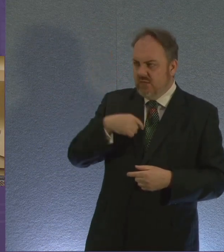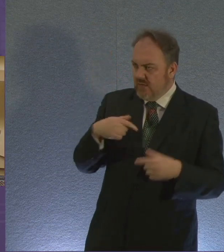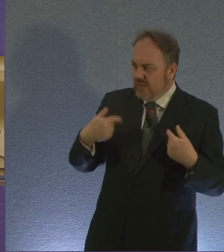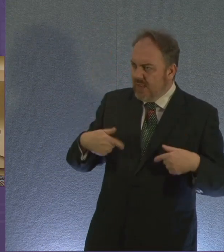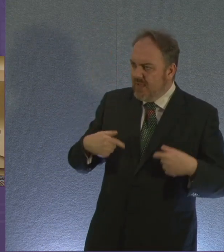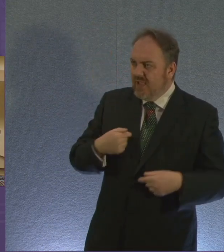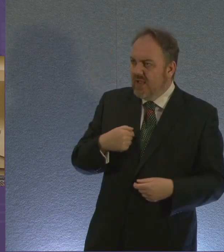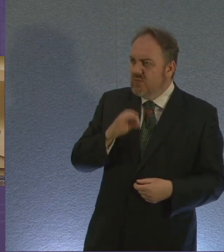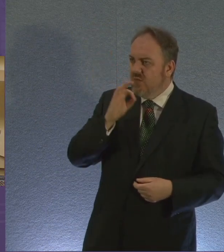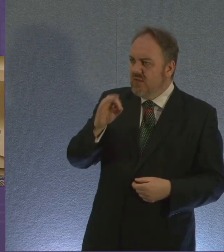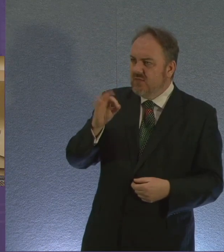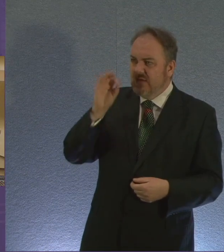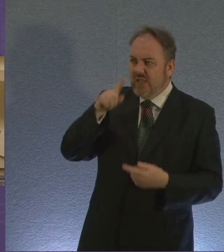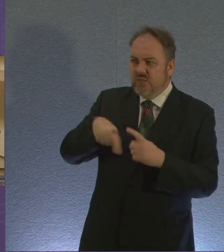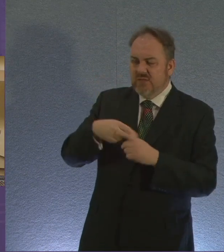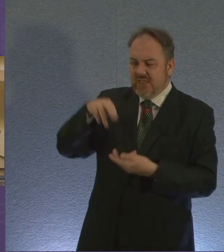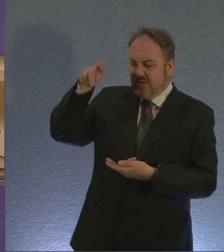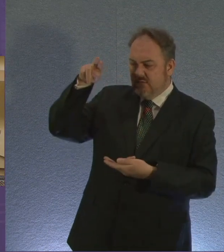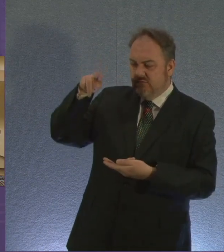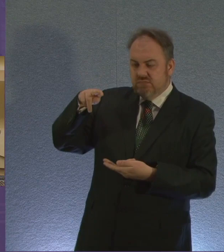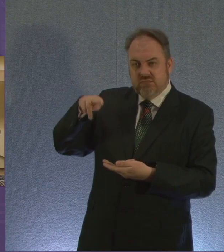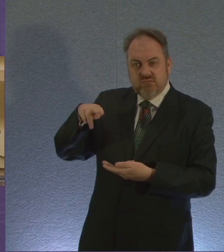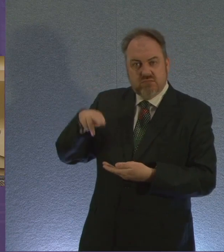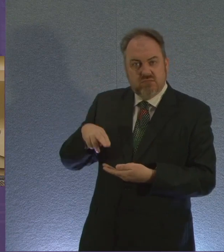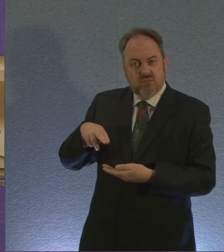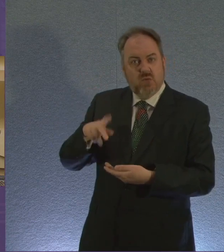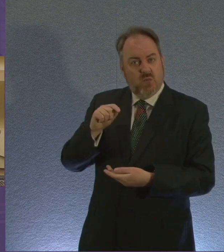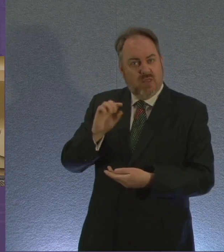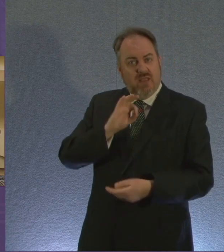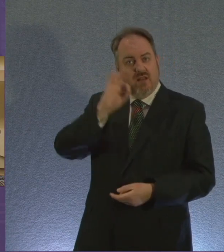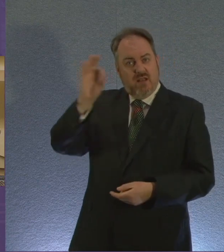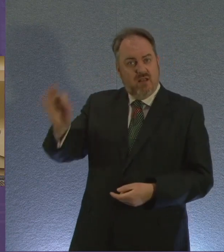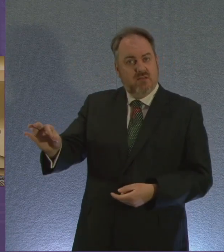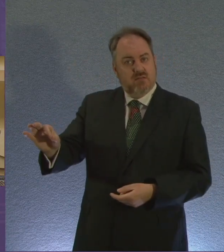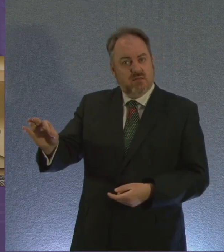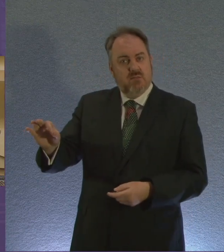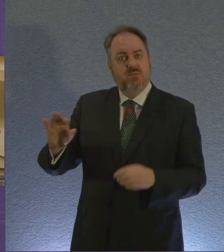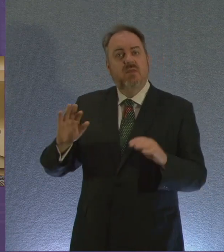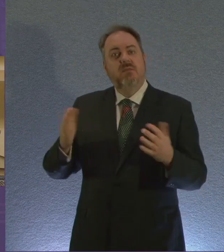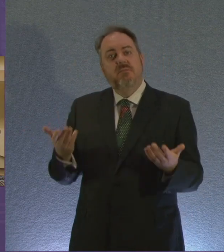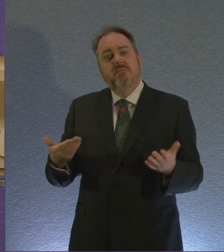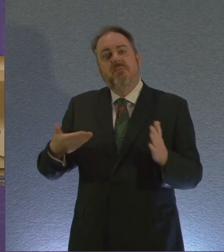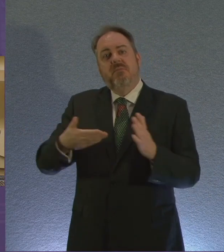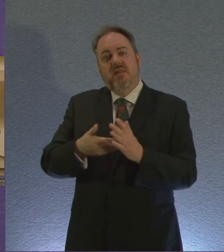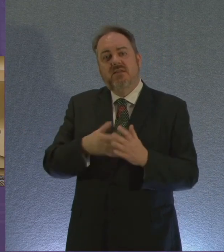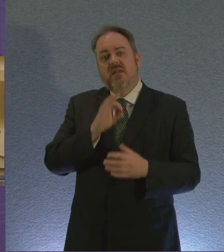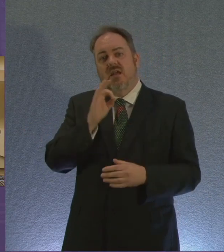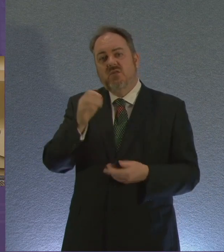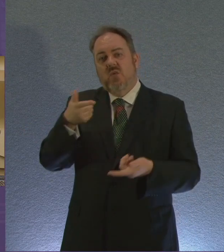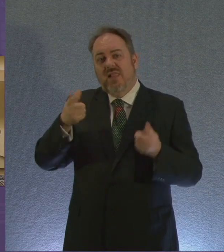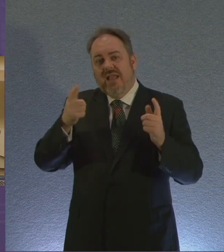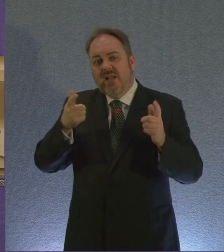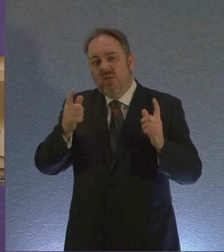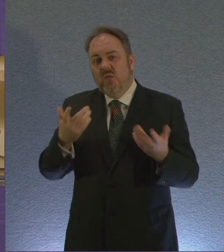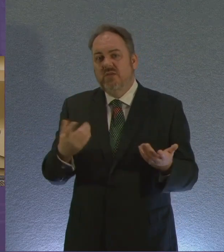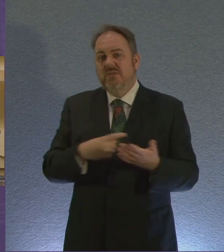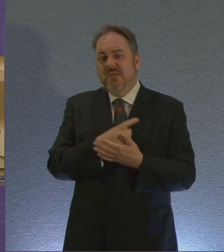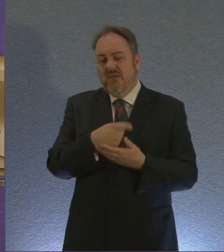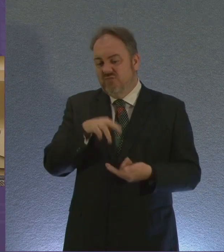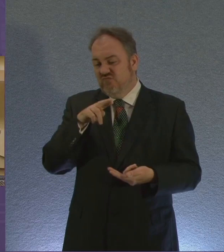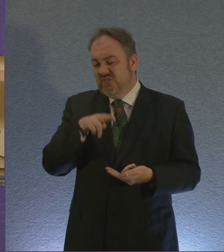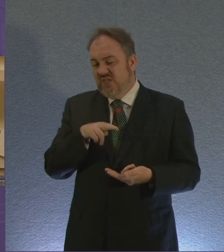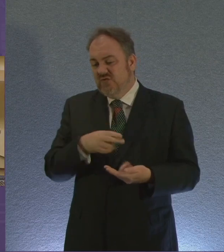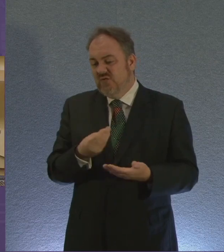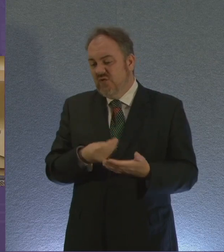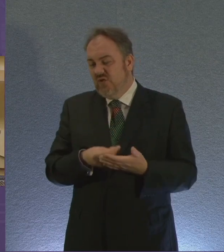to your energy provider to see if there's anything that can be done around that, and importantly speak to your landlord as well. We already have a